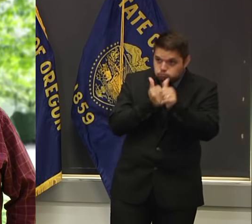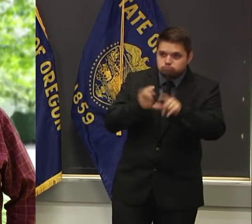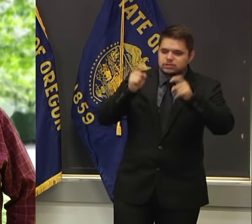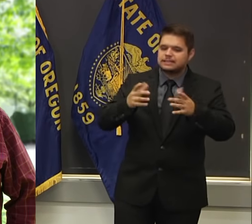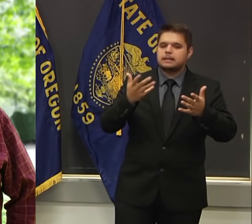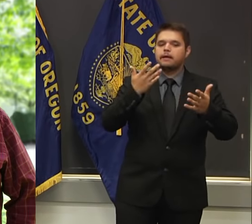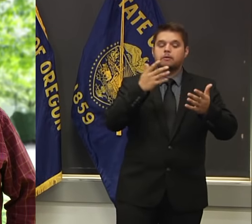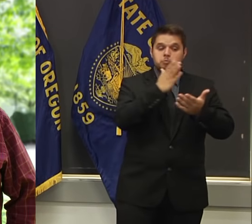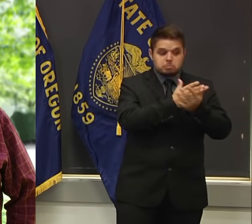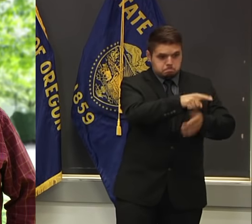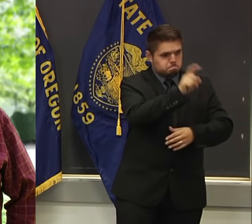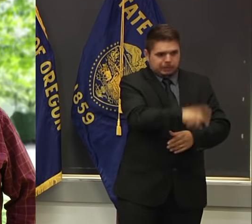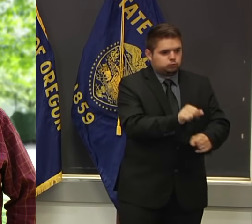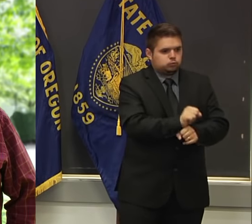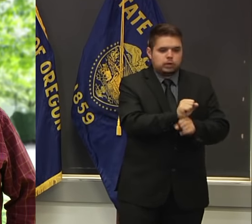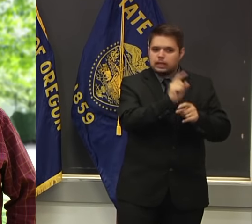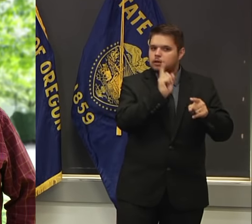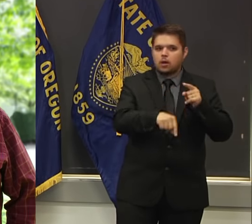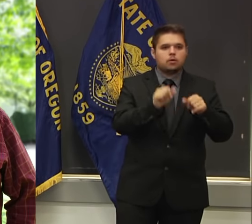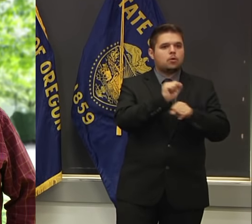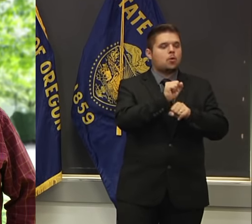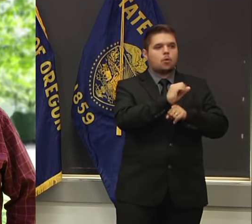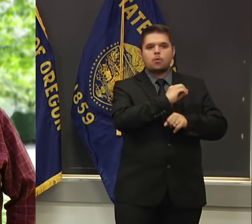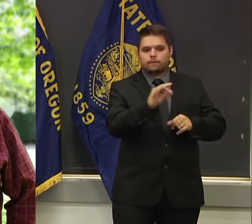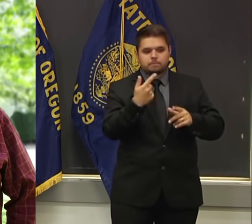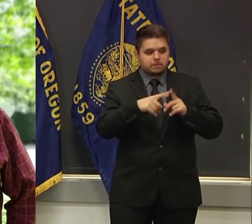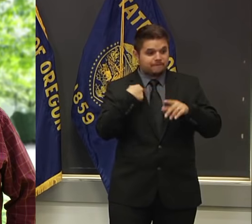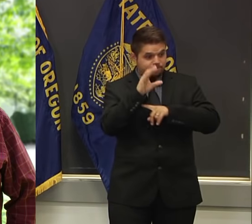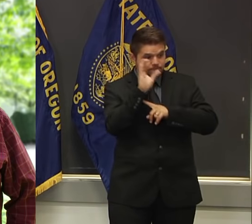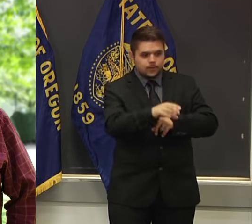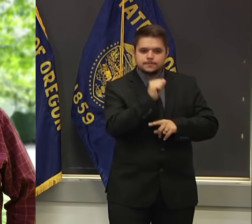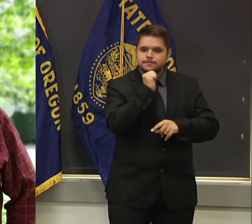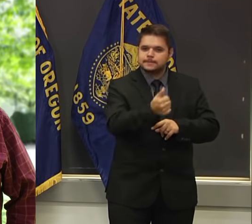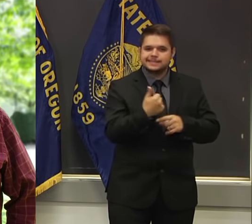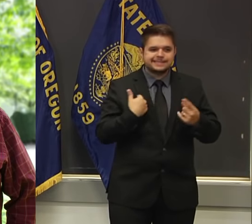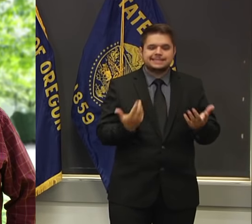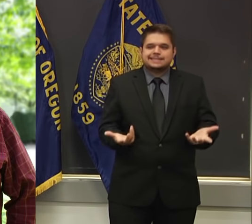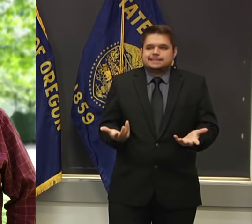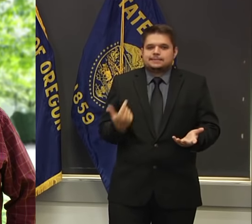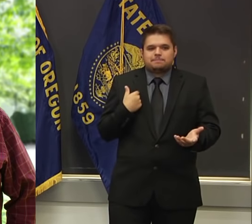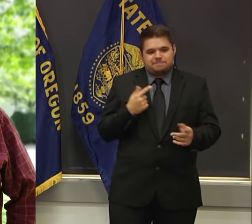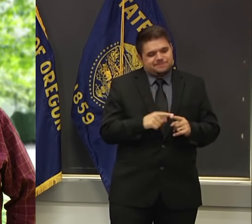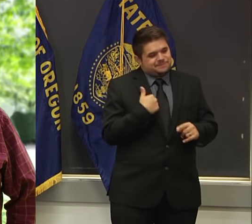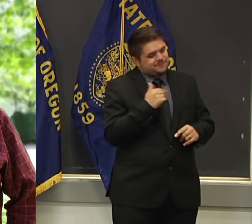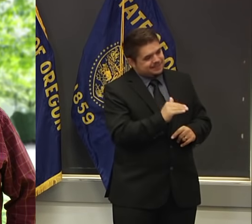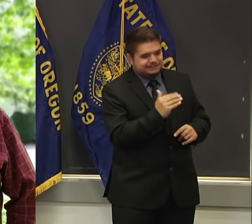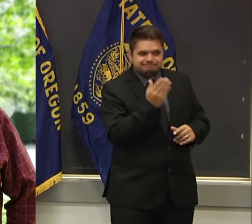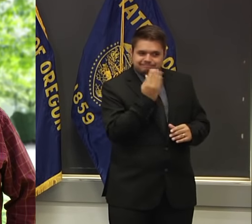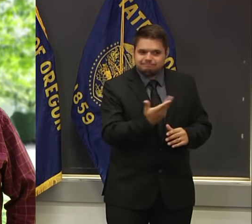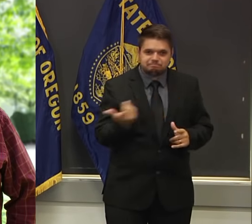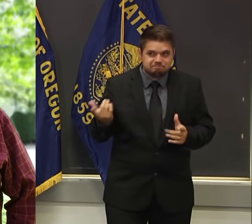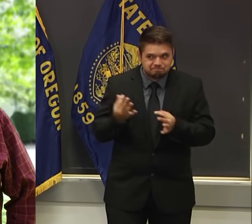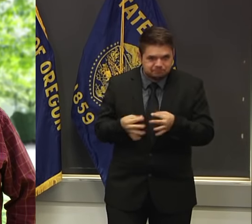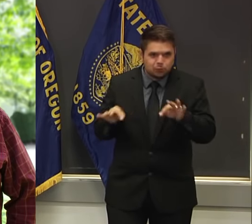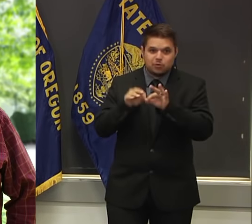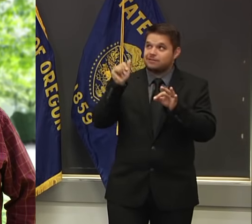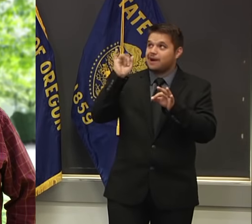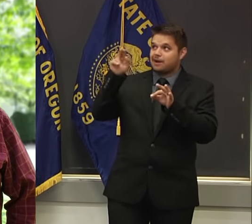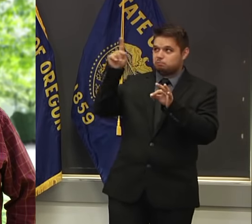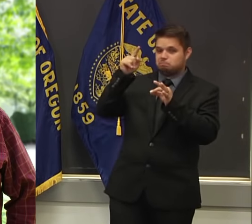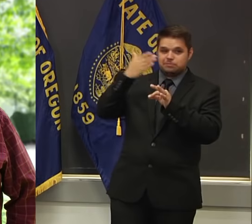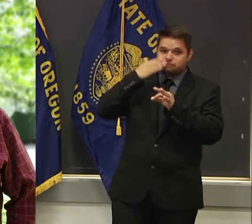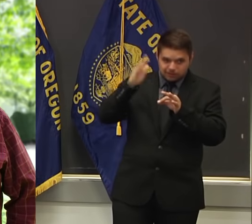context, but we are talking about an important issue, and we really think that employers will want to take it seriously and will want to take